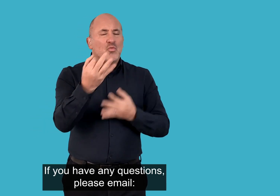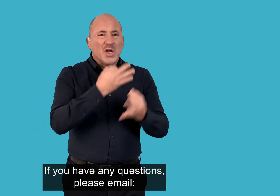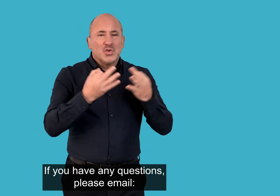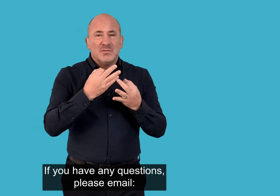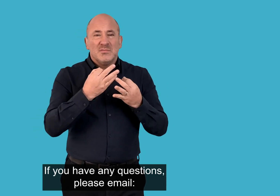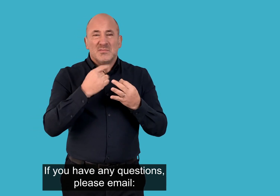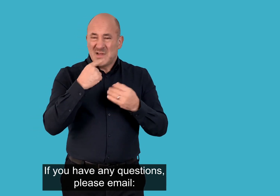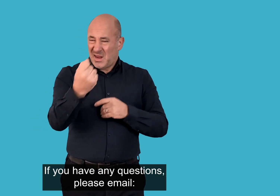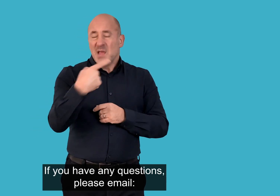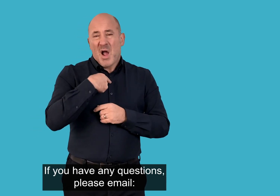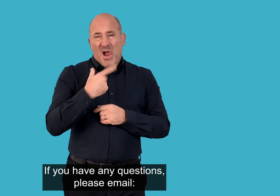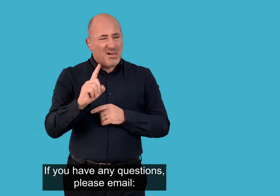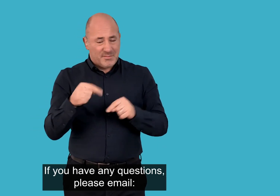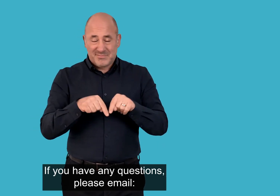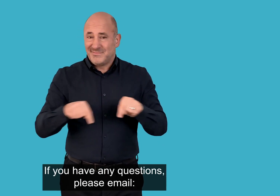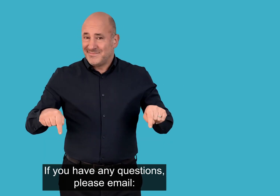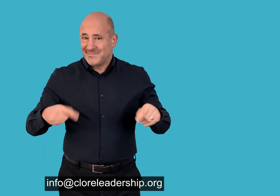If you have any questions, please email